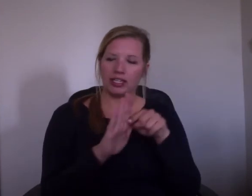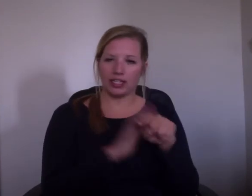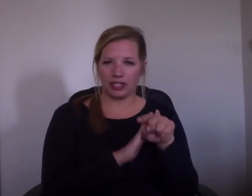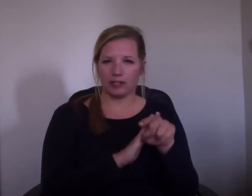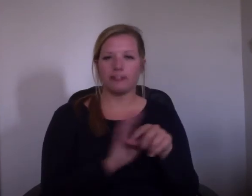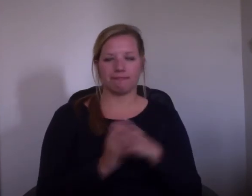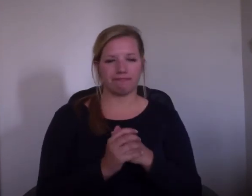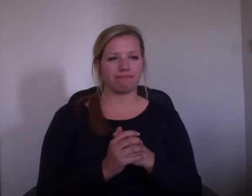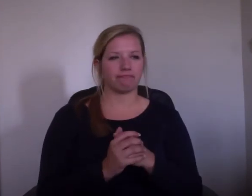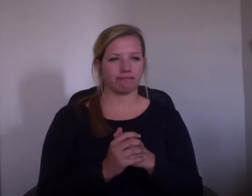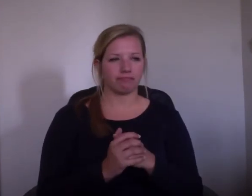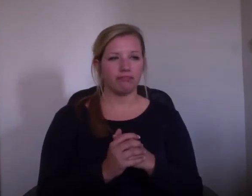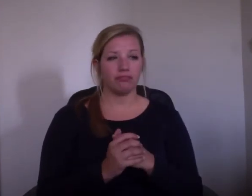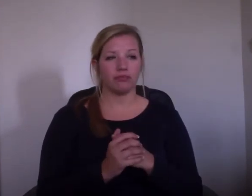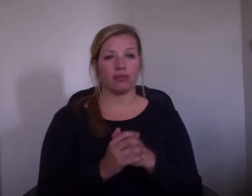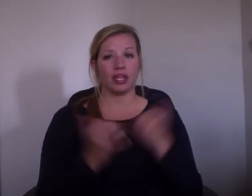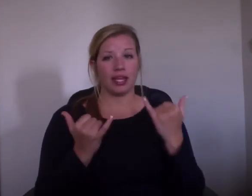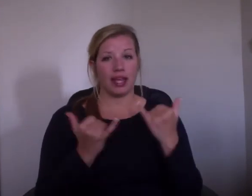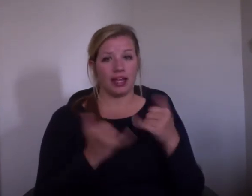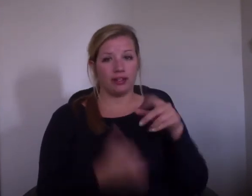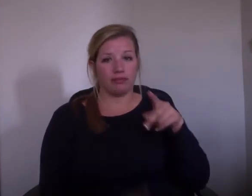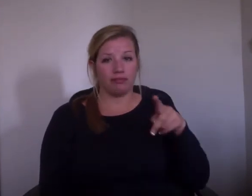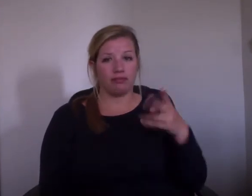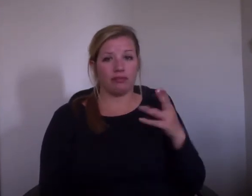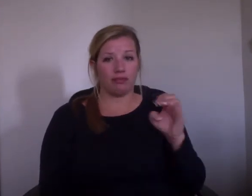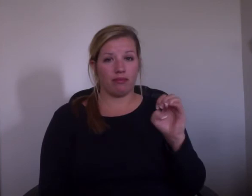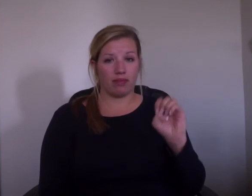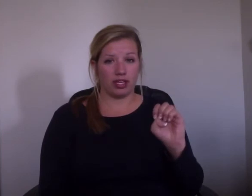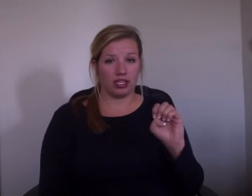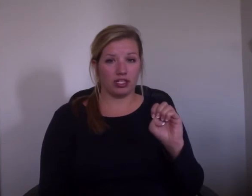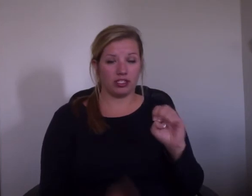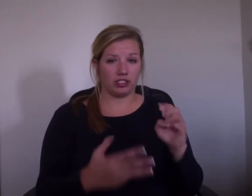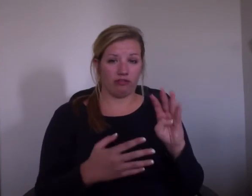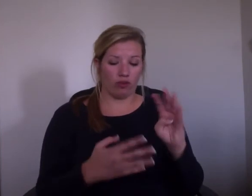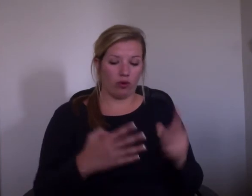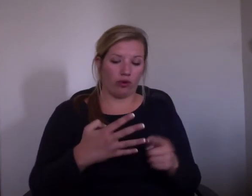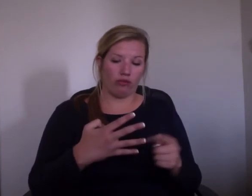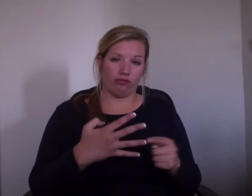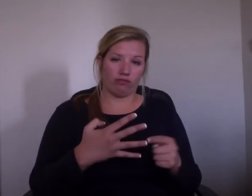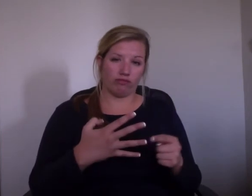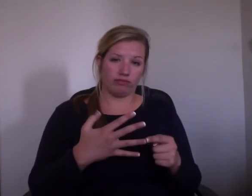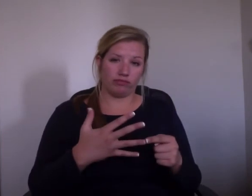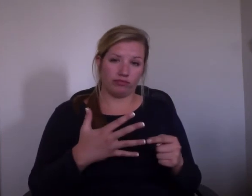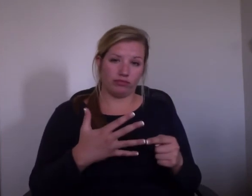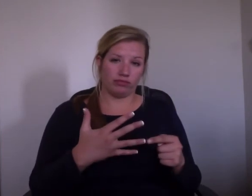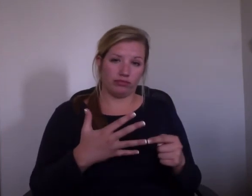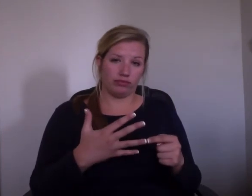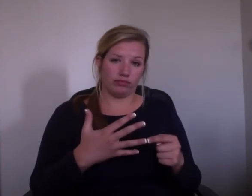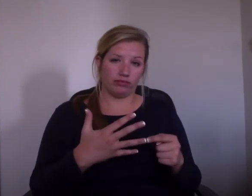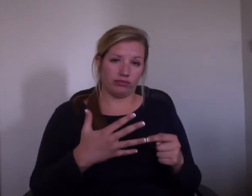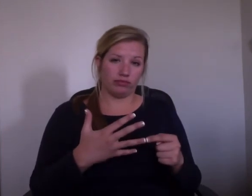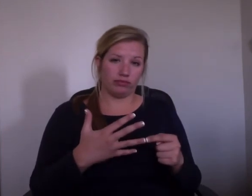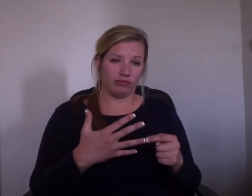So phase 4 begins with the election, or the assumption of office by Lyndon